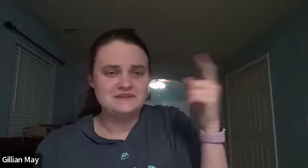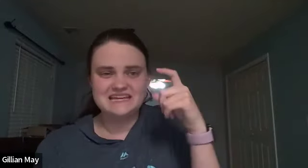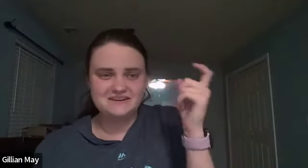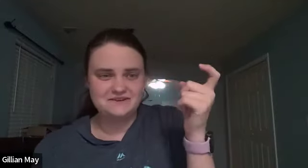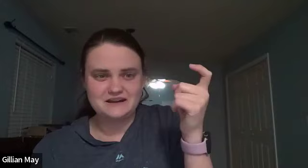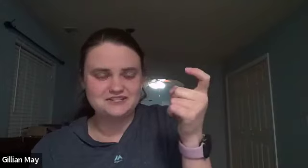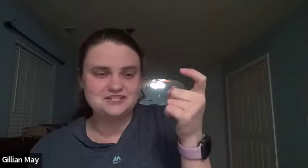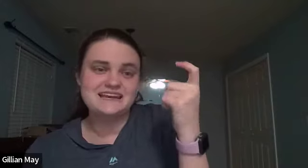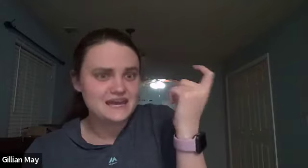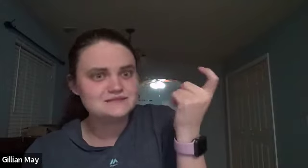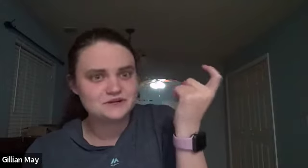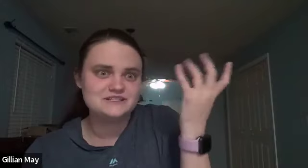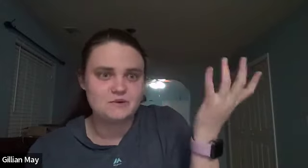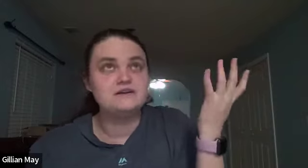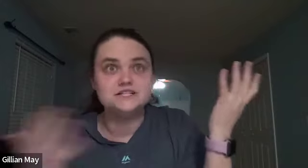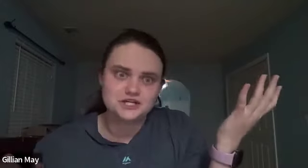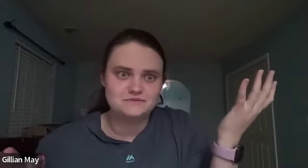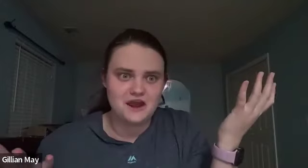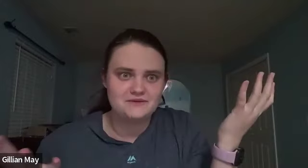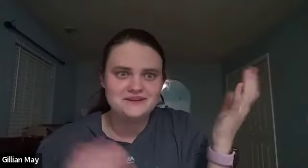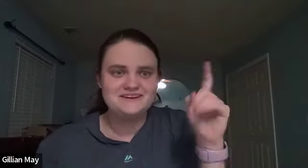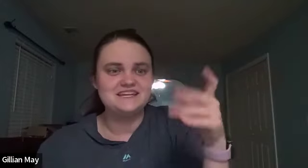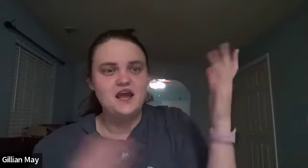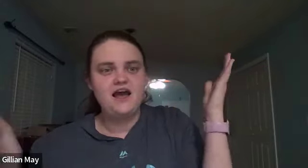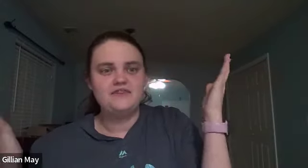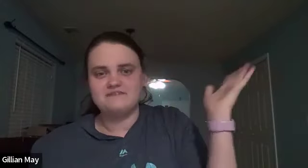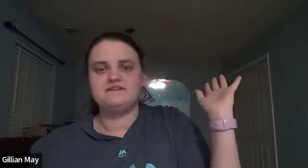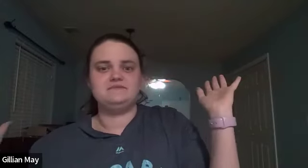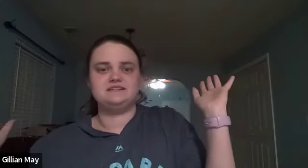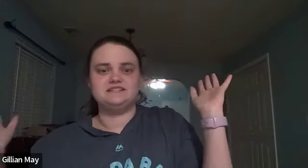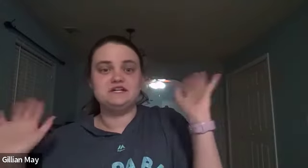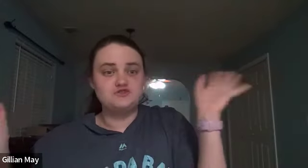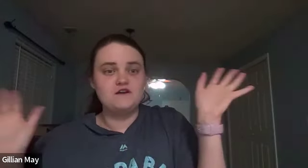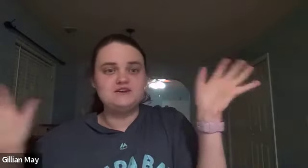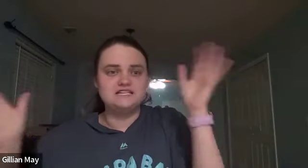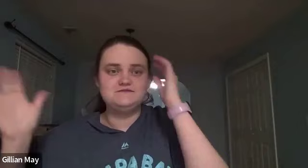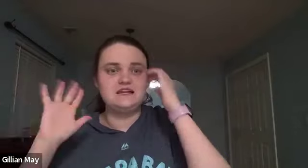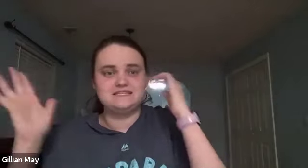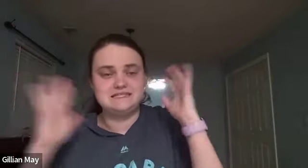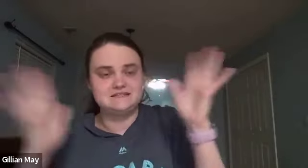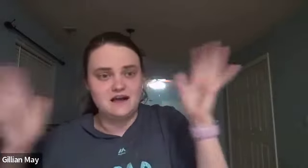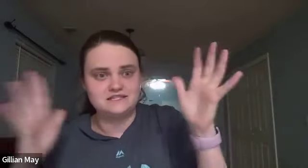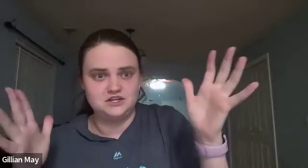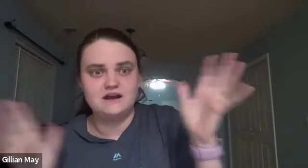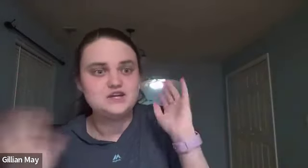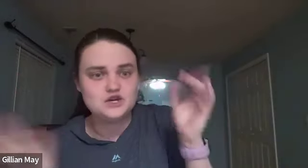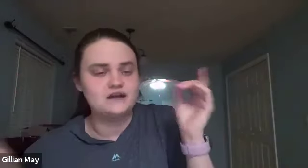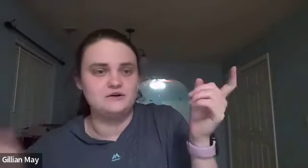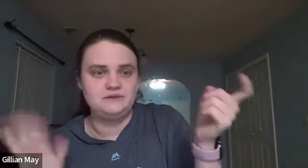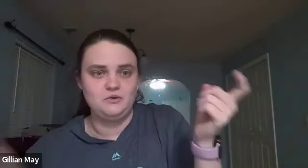Miss Katie figured it out. She was like, X marks the spot on a treasure map. I was like, that finally makes sense. But it drove me crazy for like 6 classes, y'all. I could not tell people